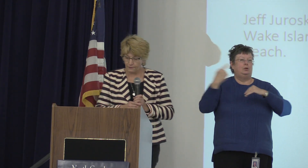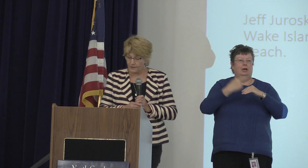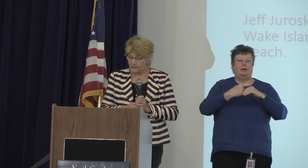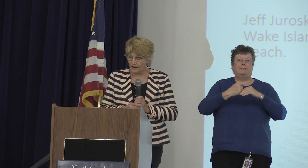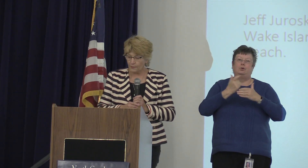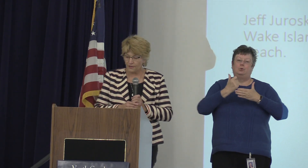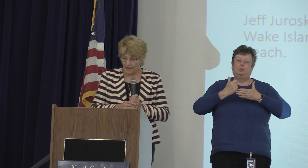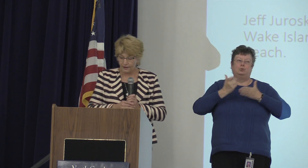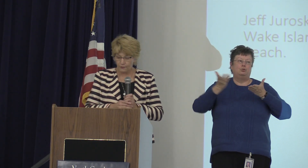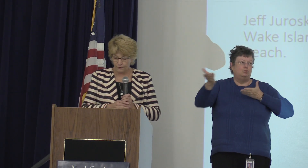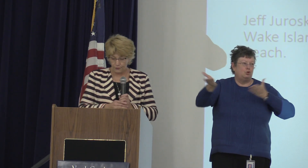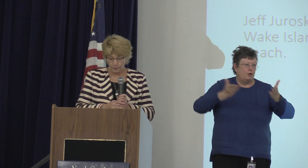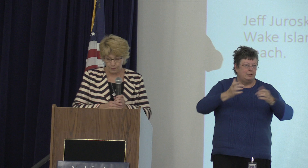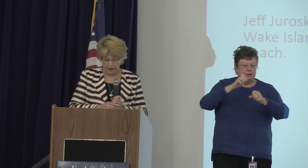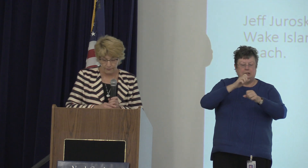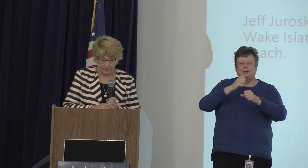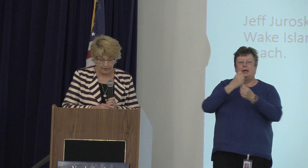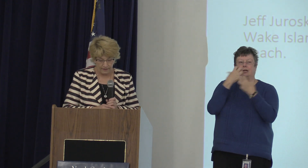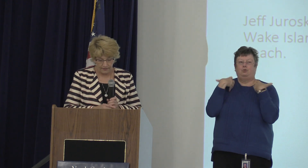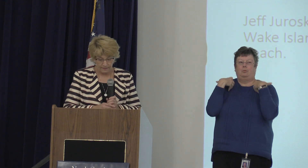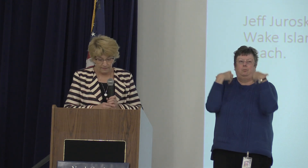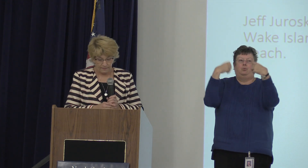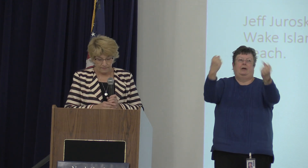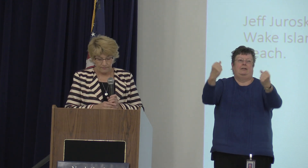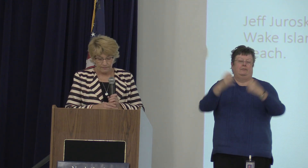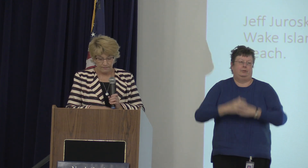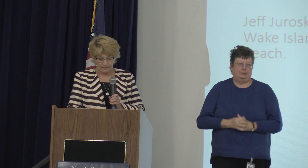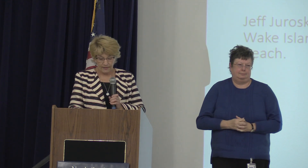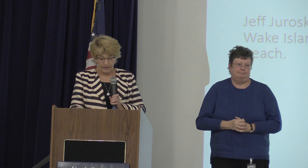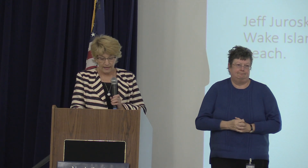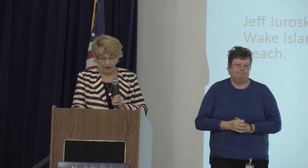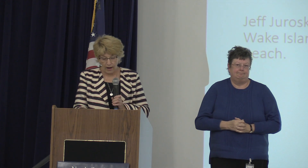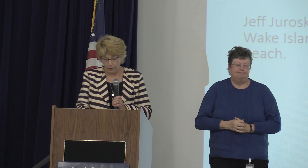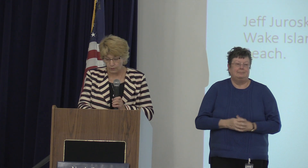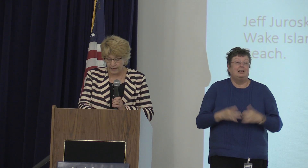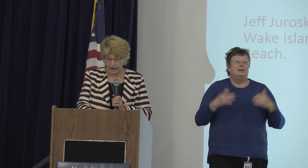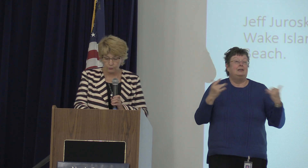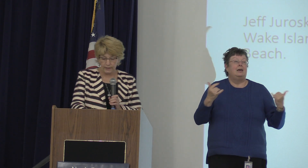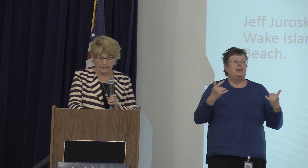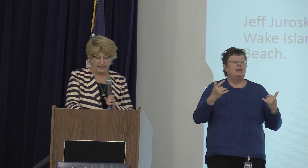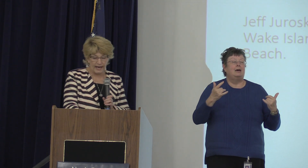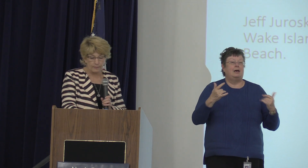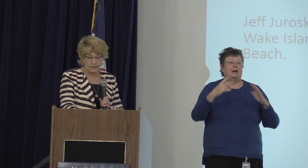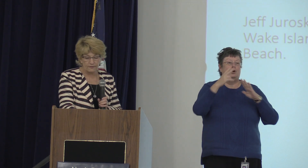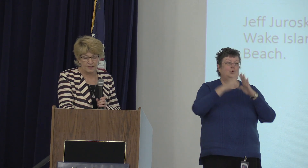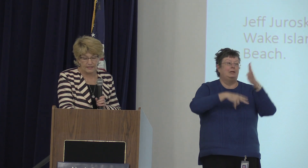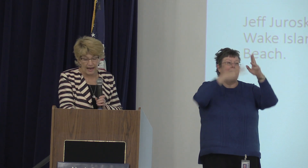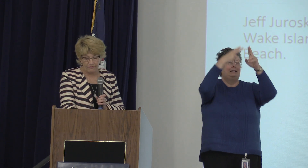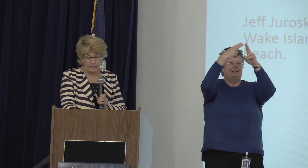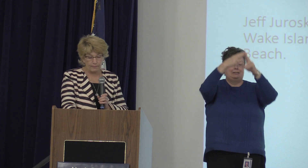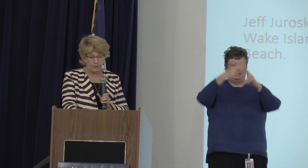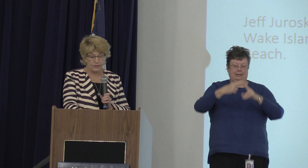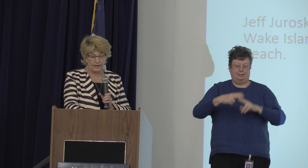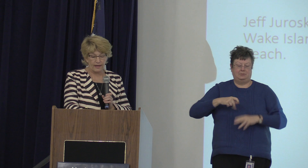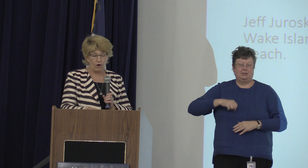your service, and we thank you for your bravery. Now,